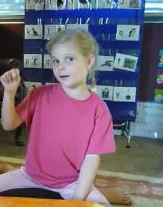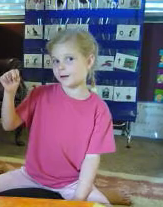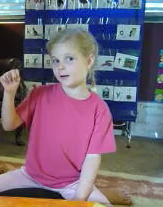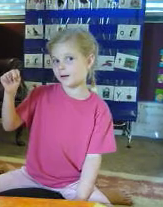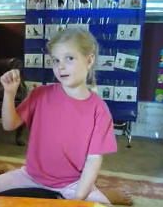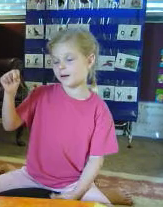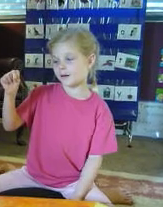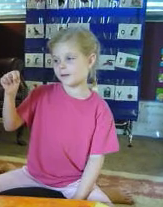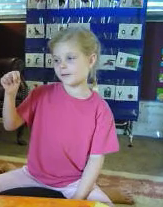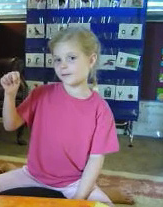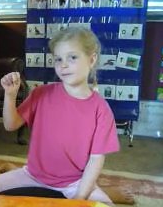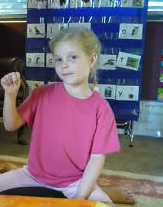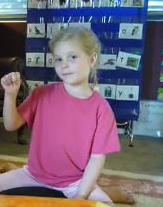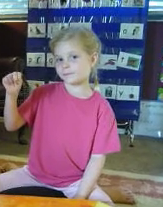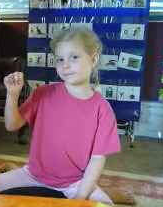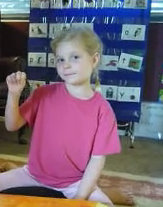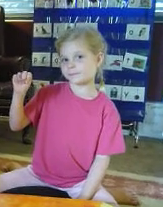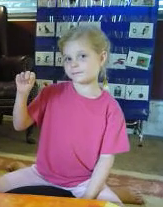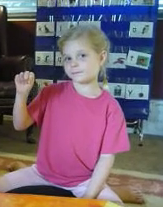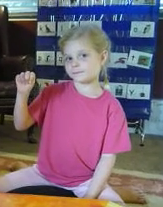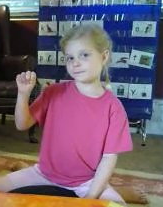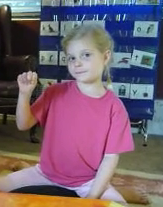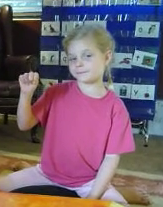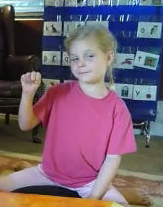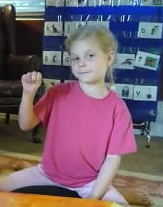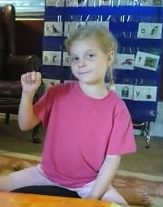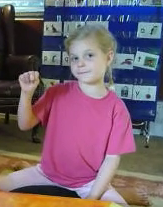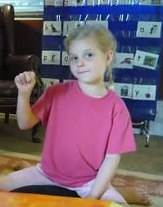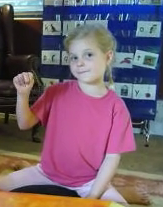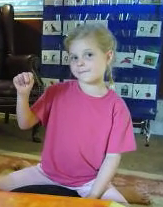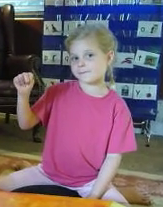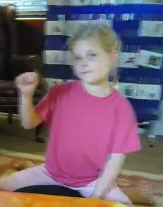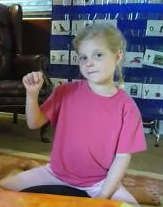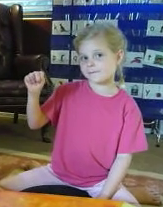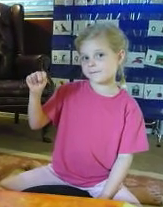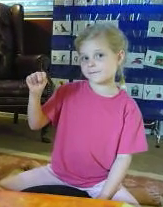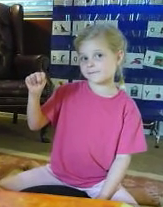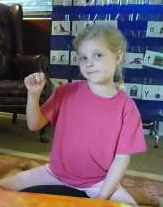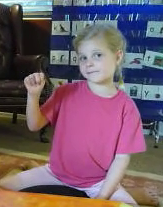right, to make an S. So that sound says